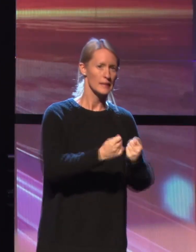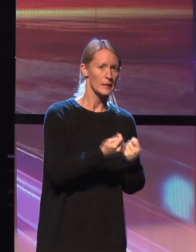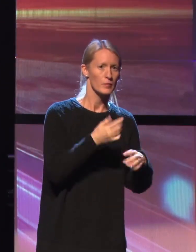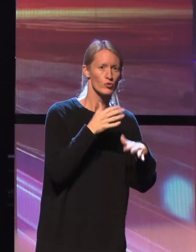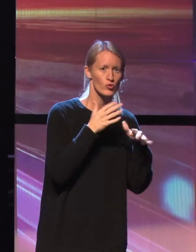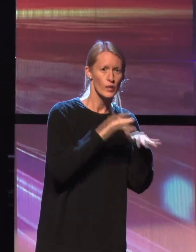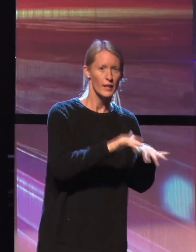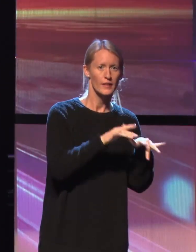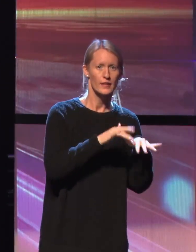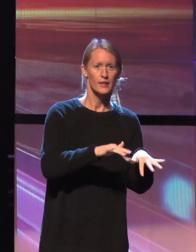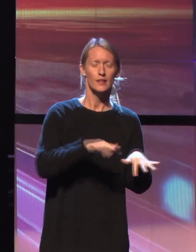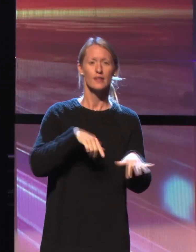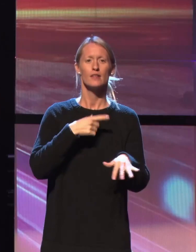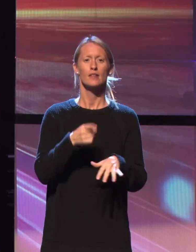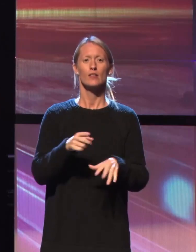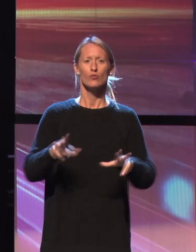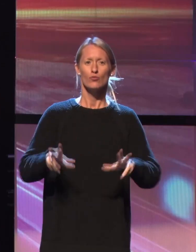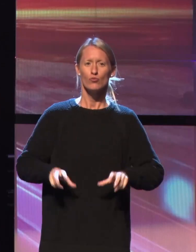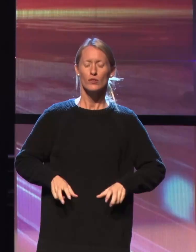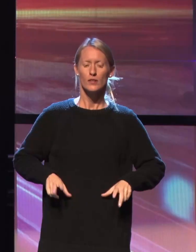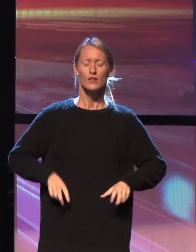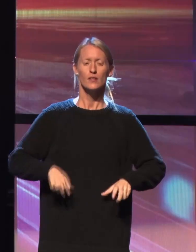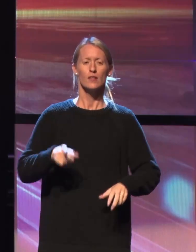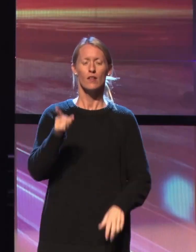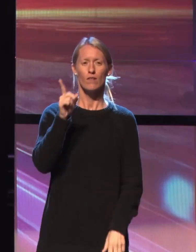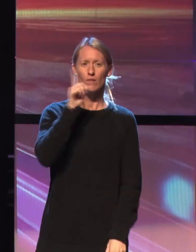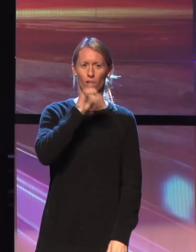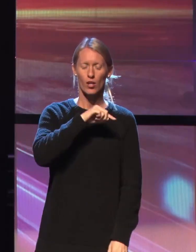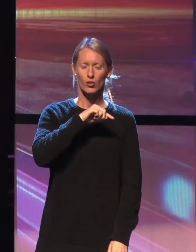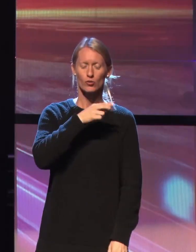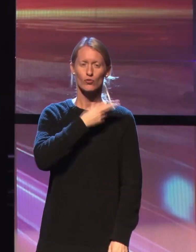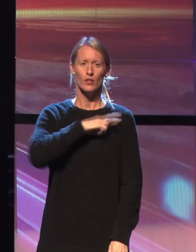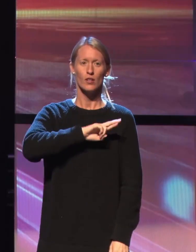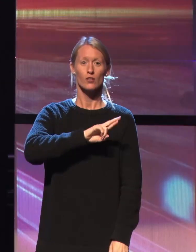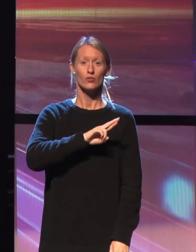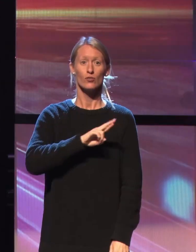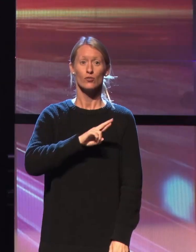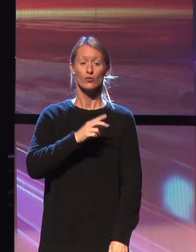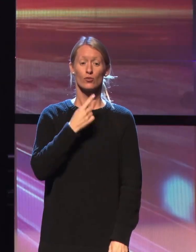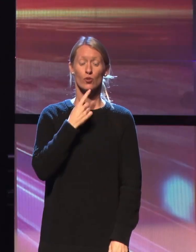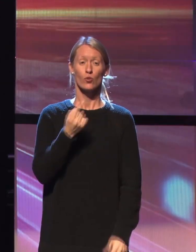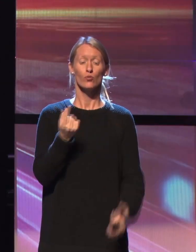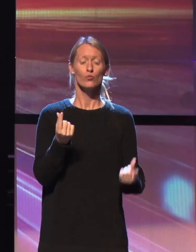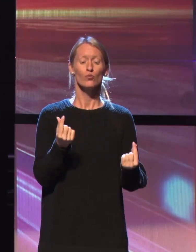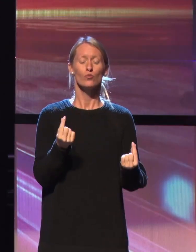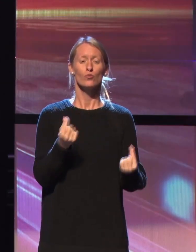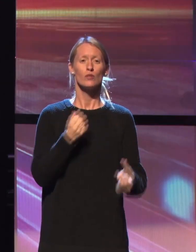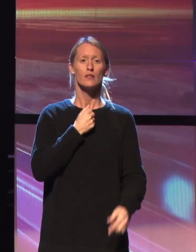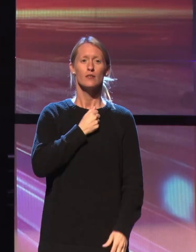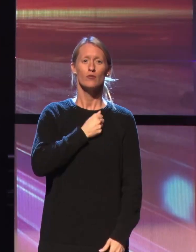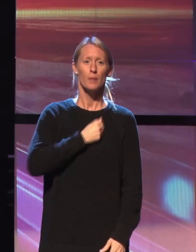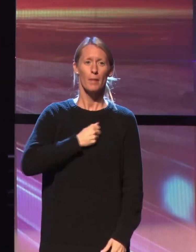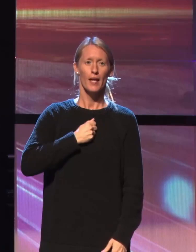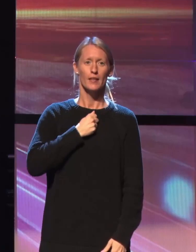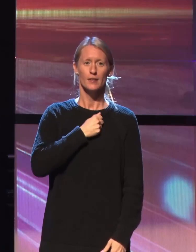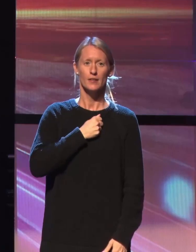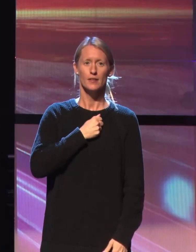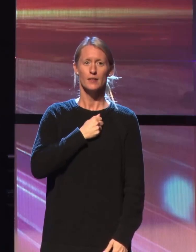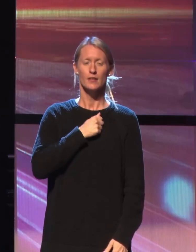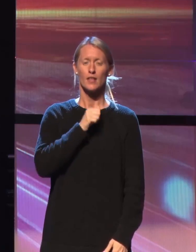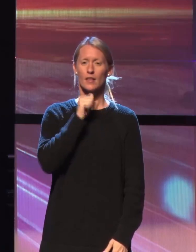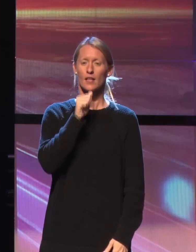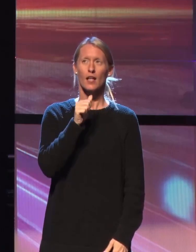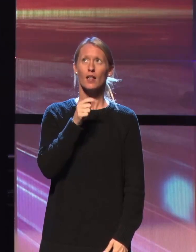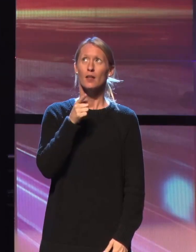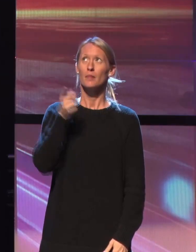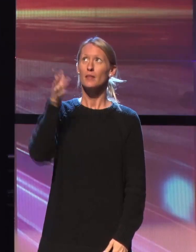false religion. And so we repent. Not because God doesn't want to have anything to do with you. Not